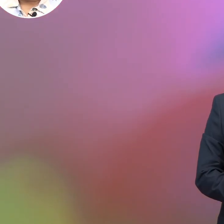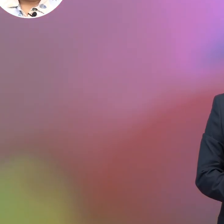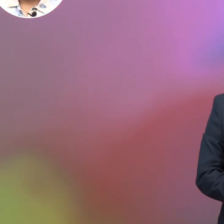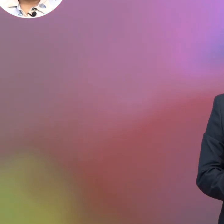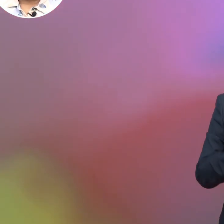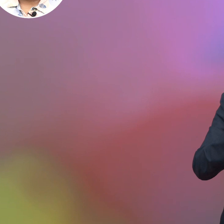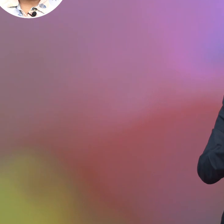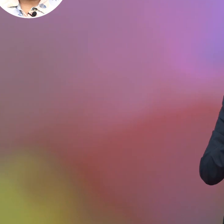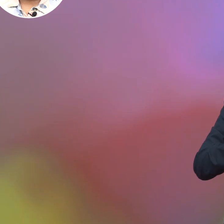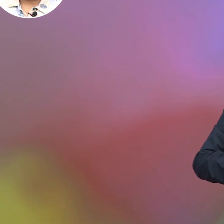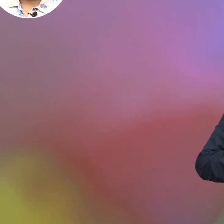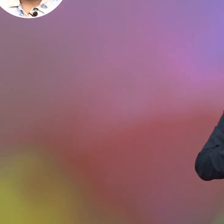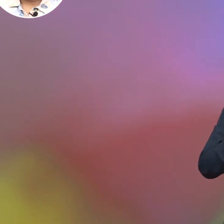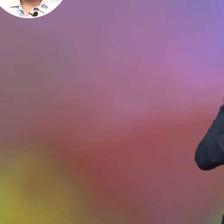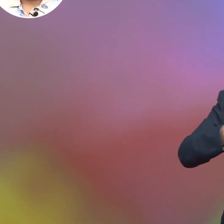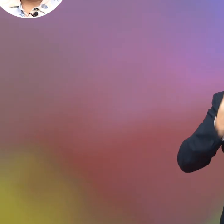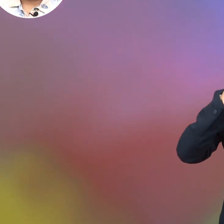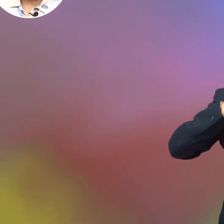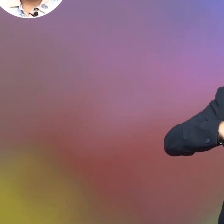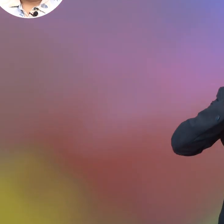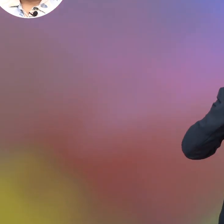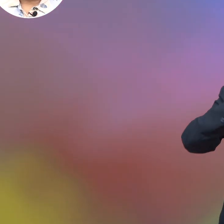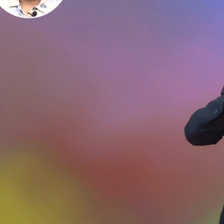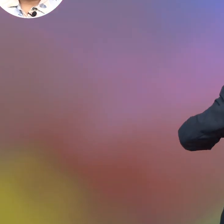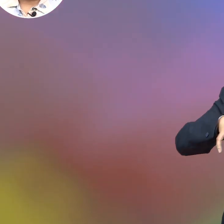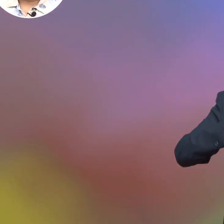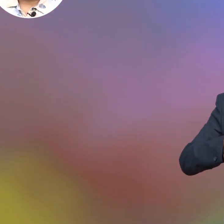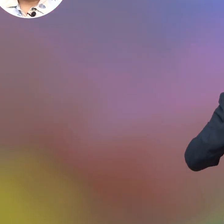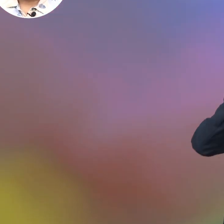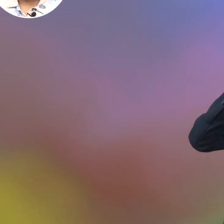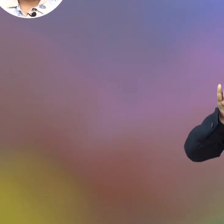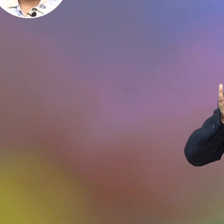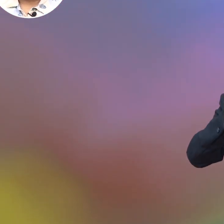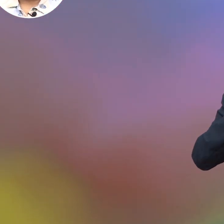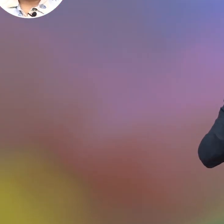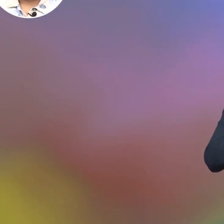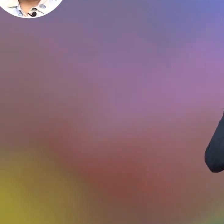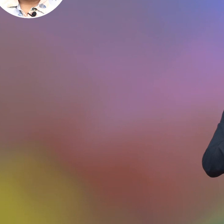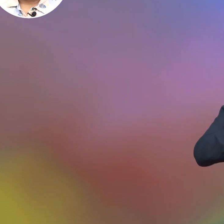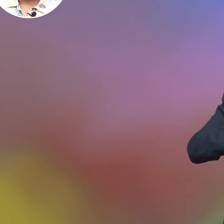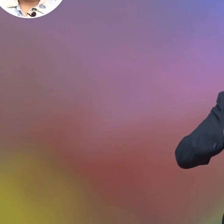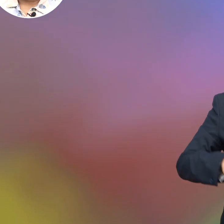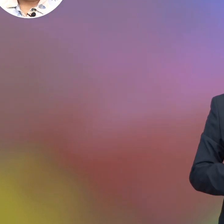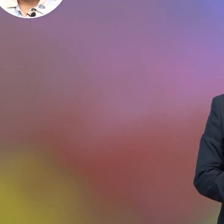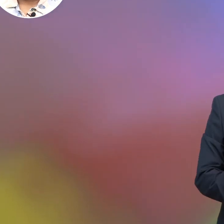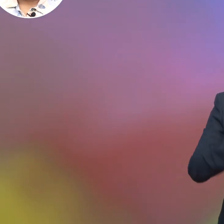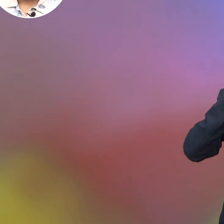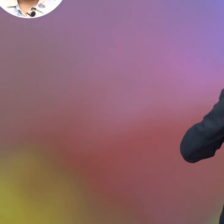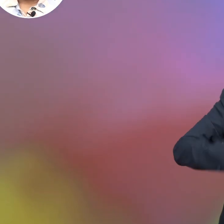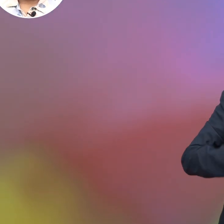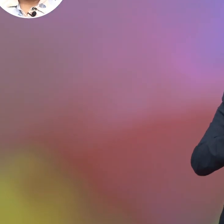They have different respiratory organs depending on their habitat, body